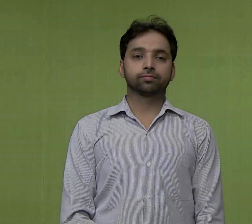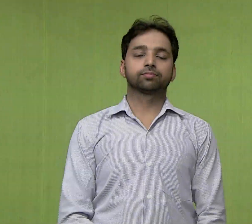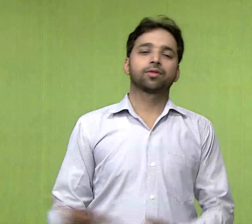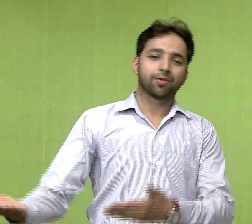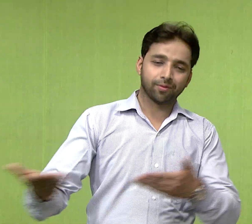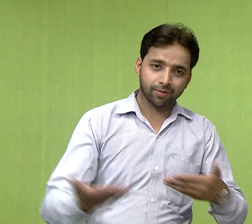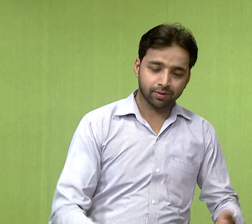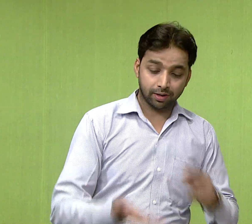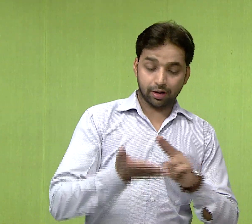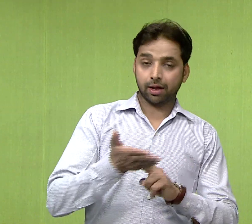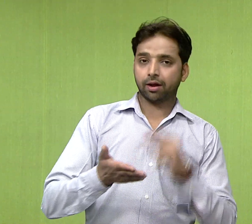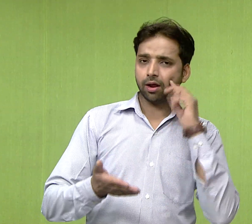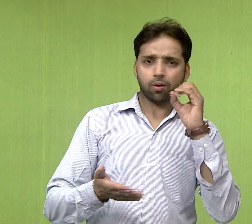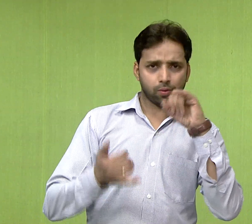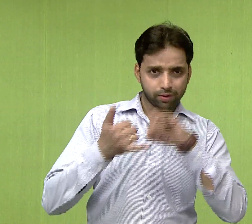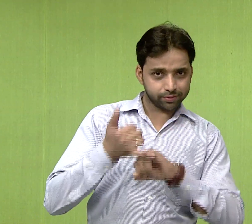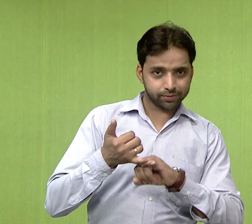Welcome to NIOS.